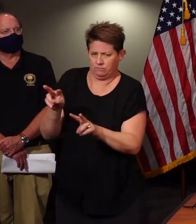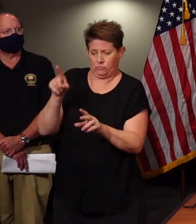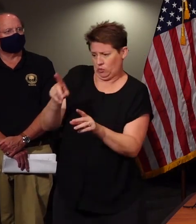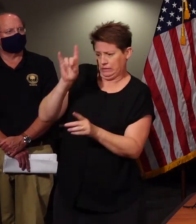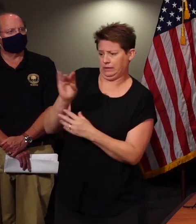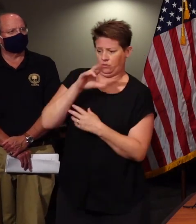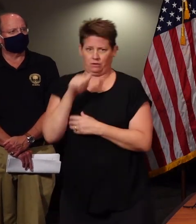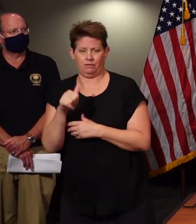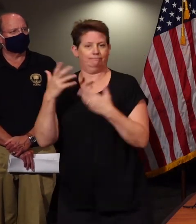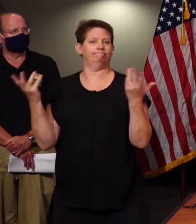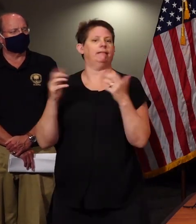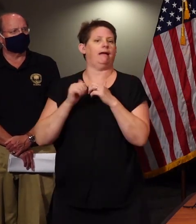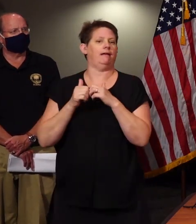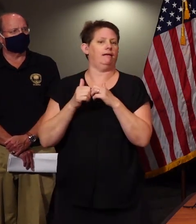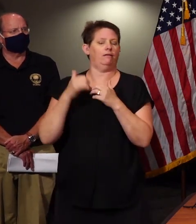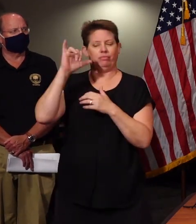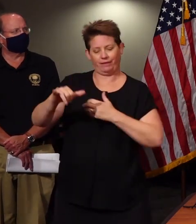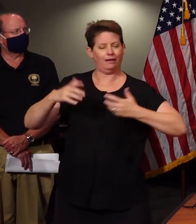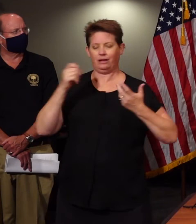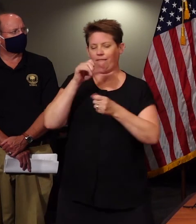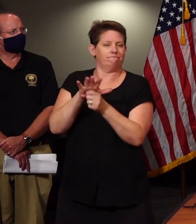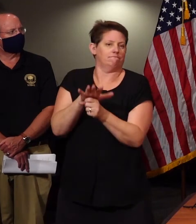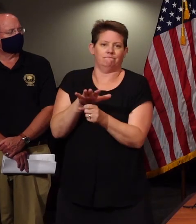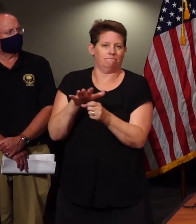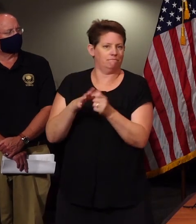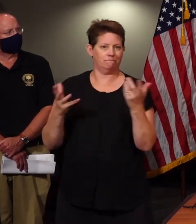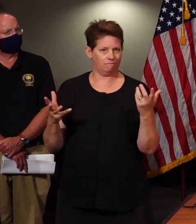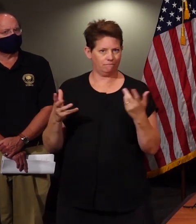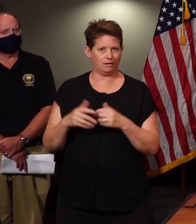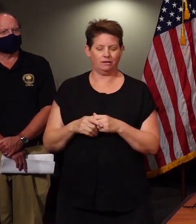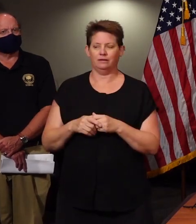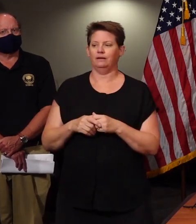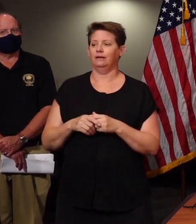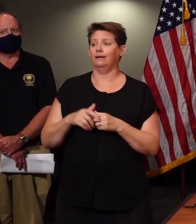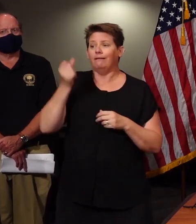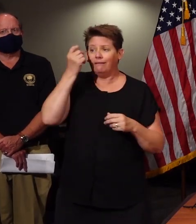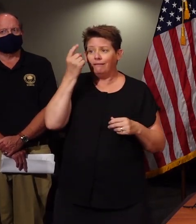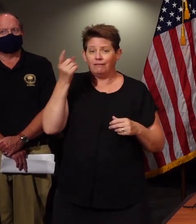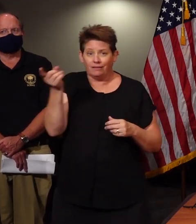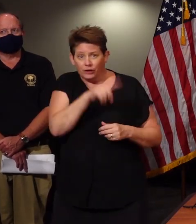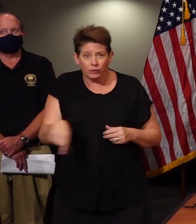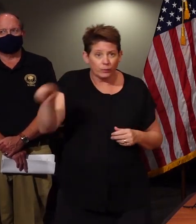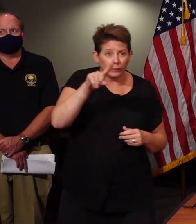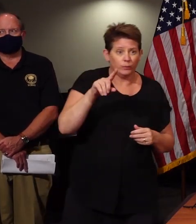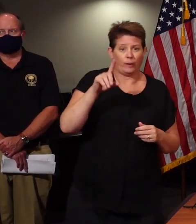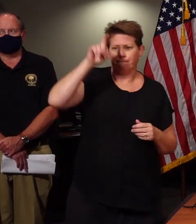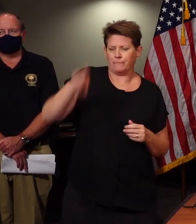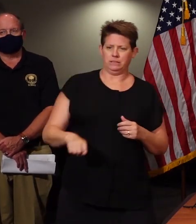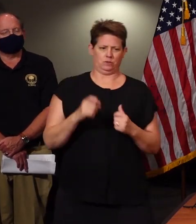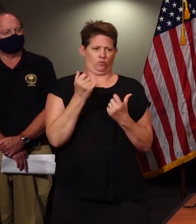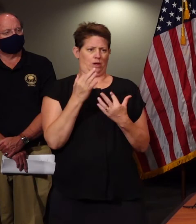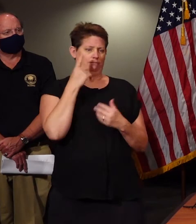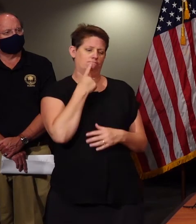So it's necessary for every citizen to understand, don't wait for somebody to come tell you to quit doing